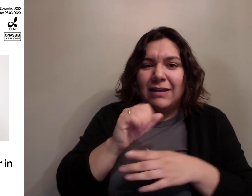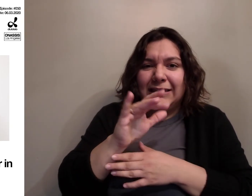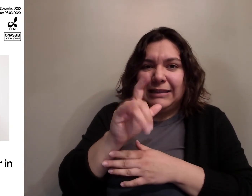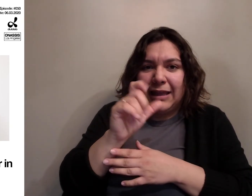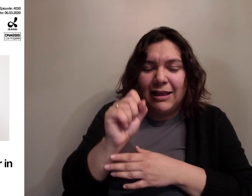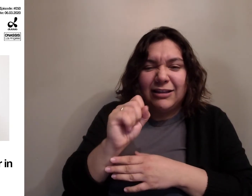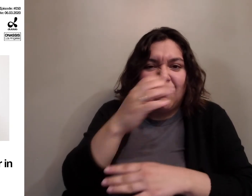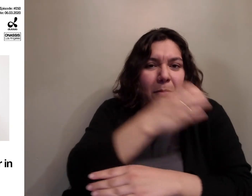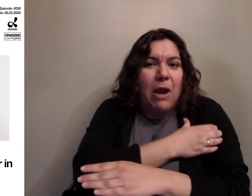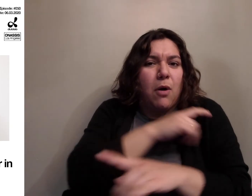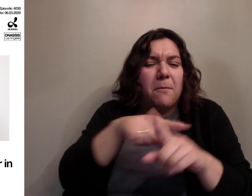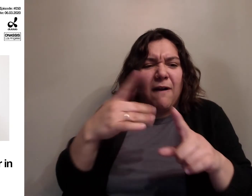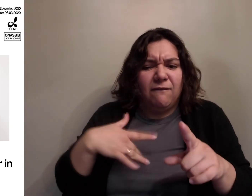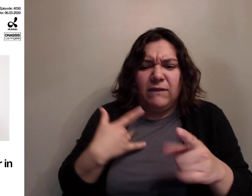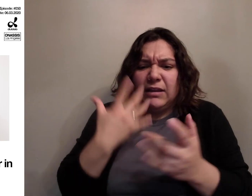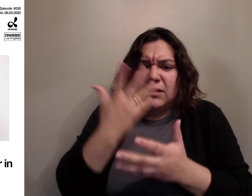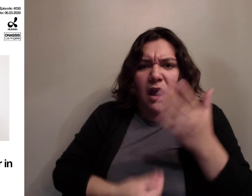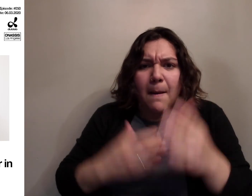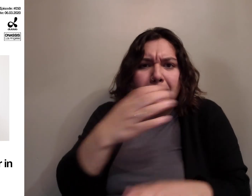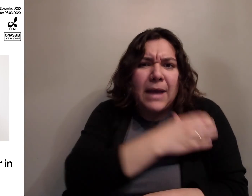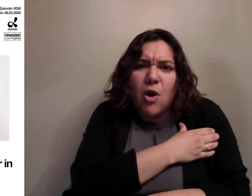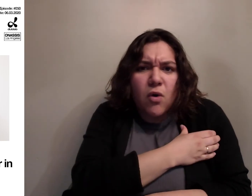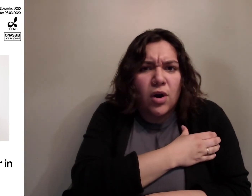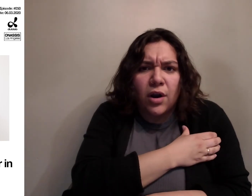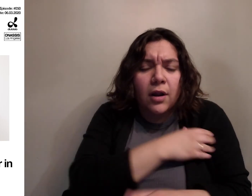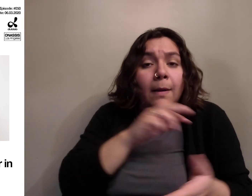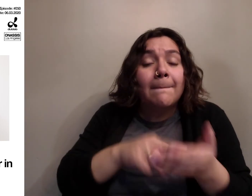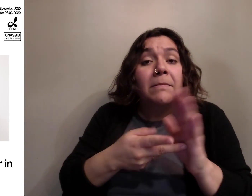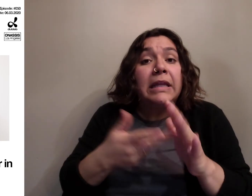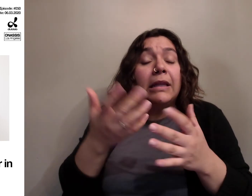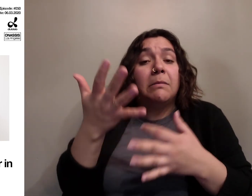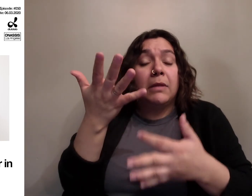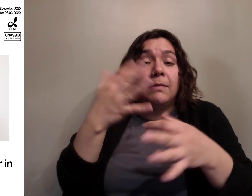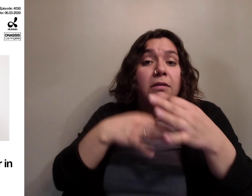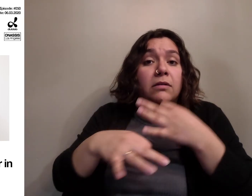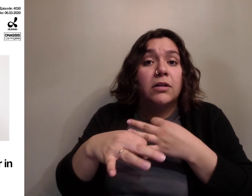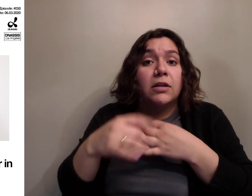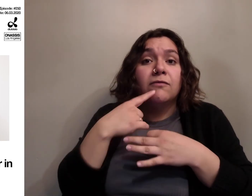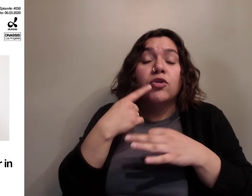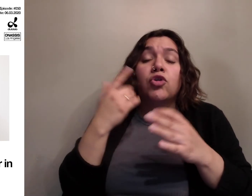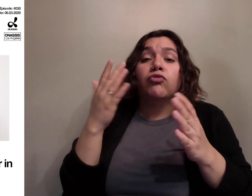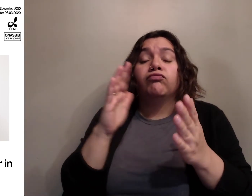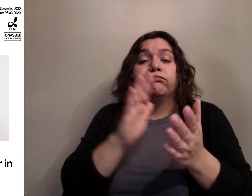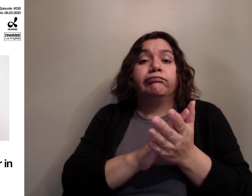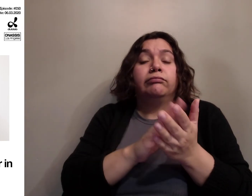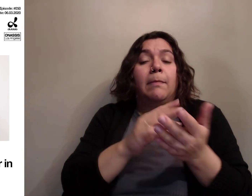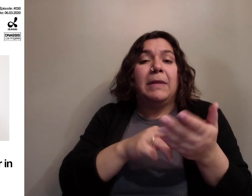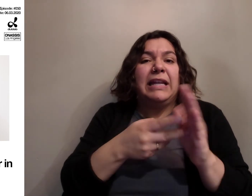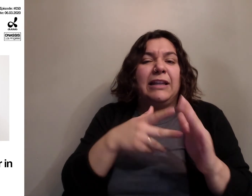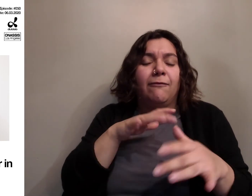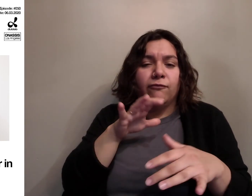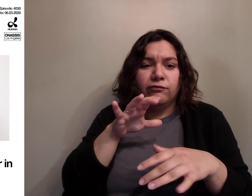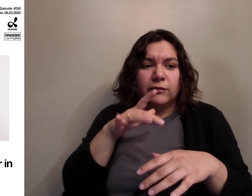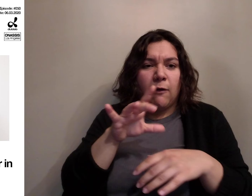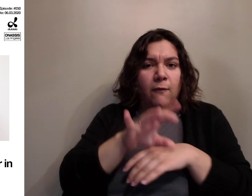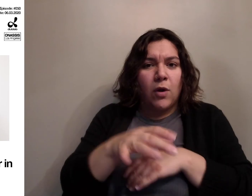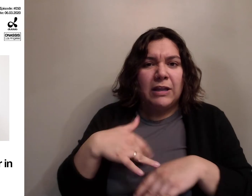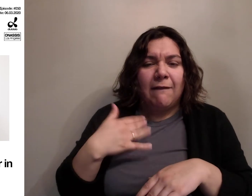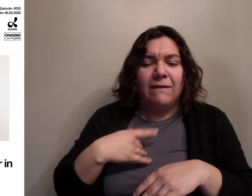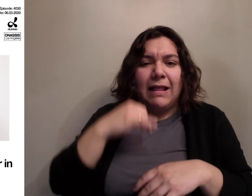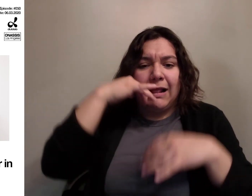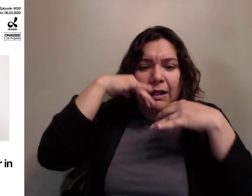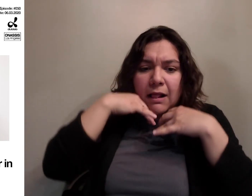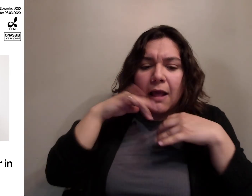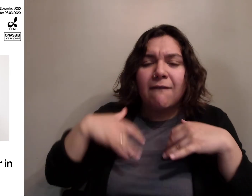A poet writes to balance the scales of power, yet feels the absence of power. Perhaps instead of rape, I ought to